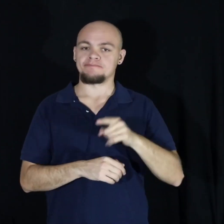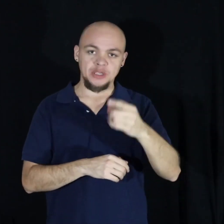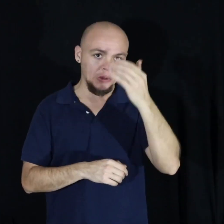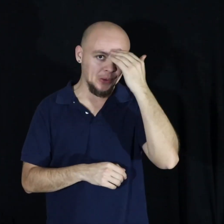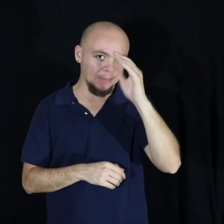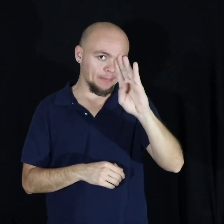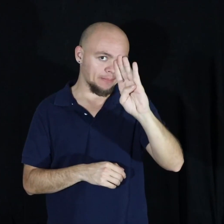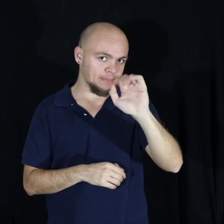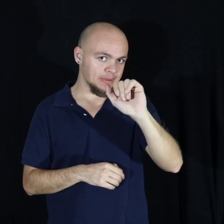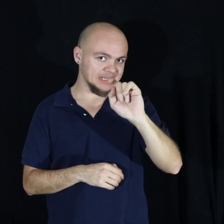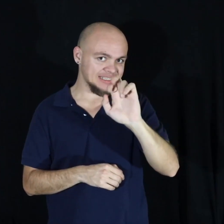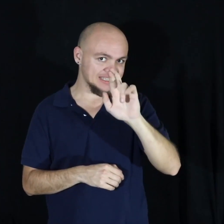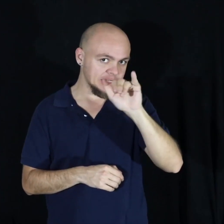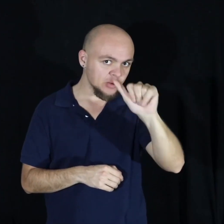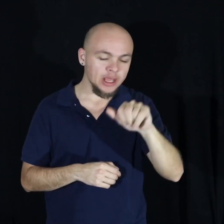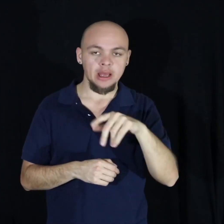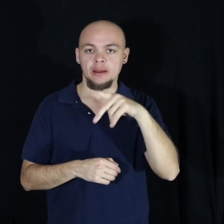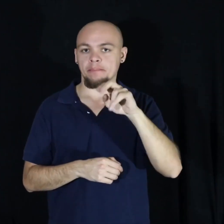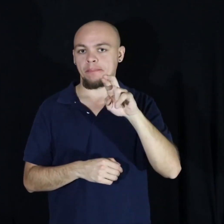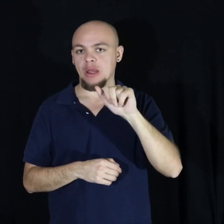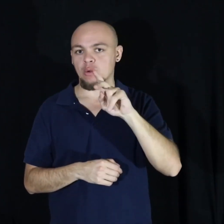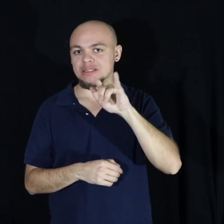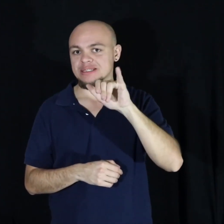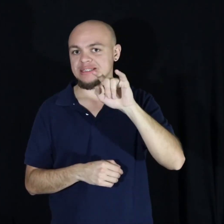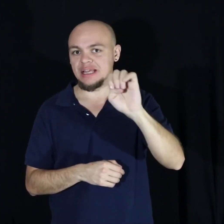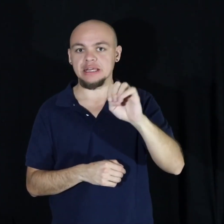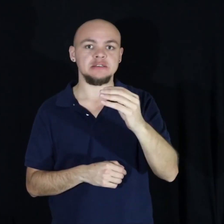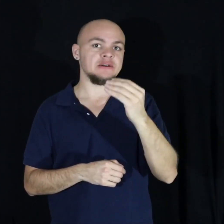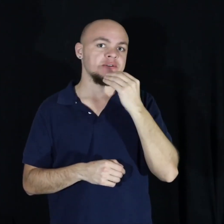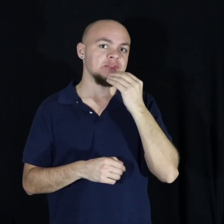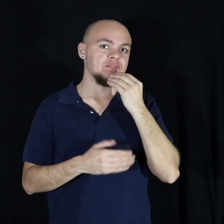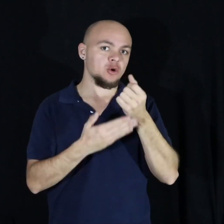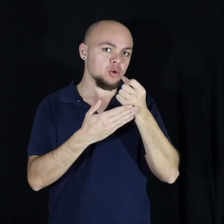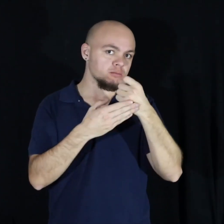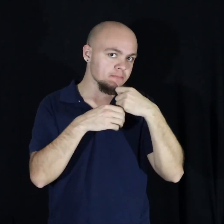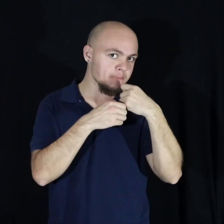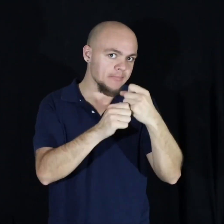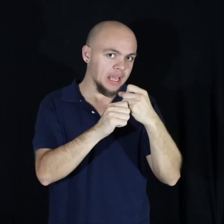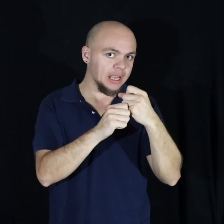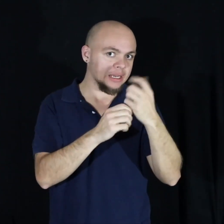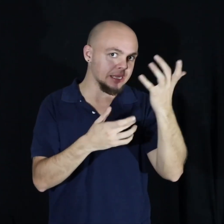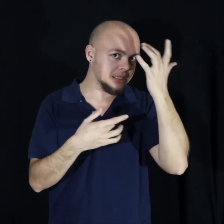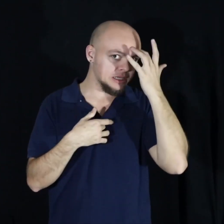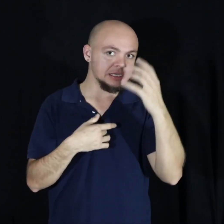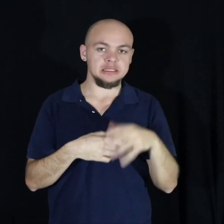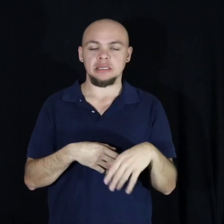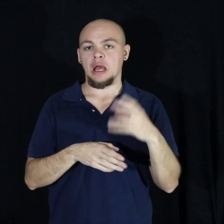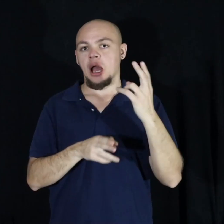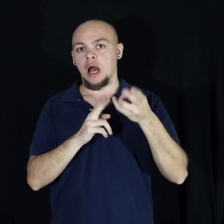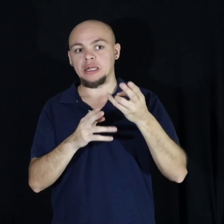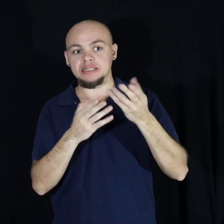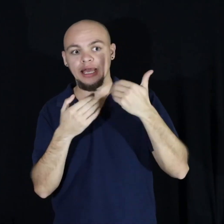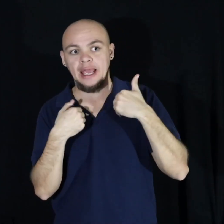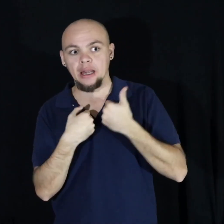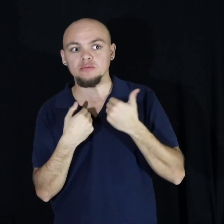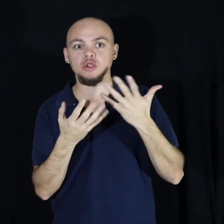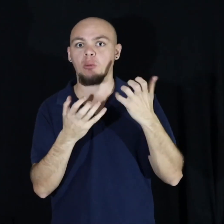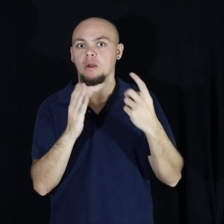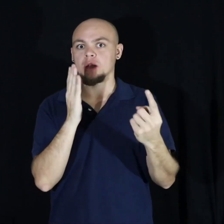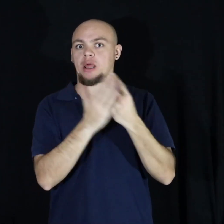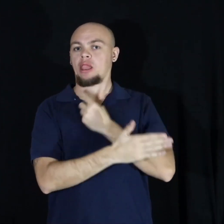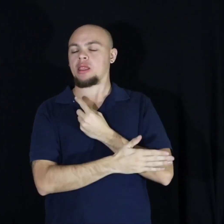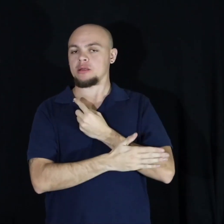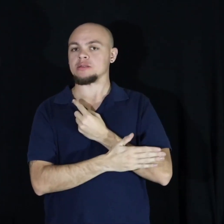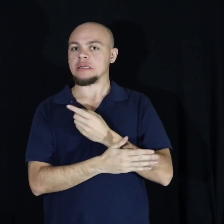bacteria, parasites, foodborne illness, hunting animals that hunt us back. We figured out how to cook our food and